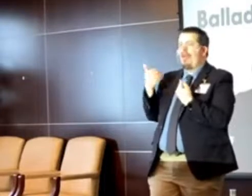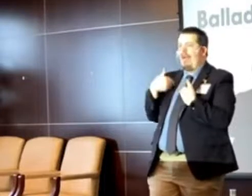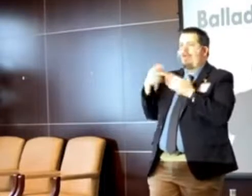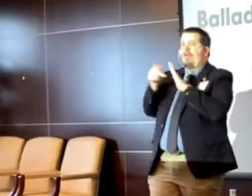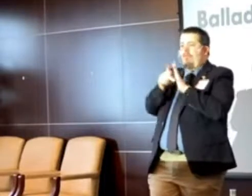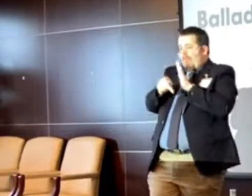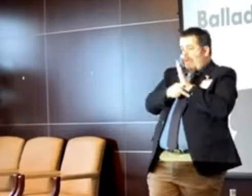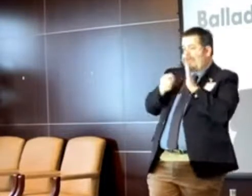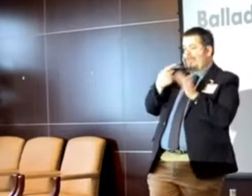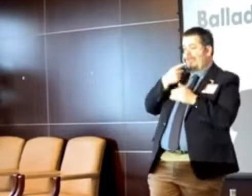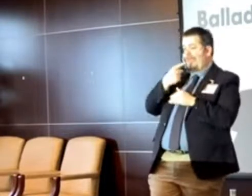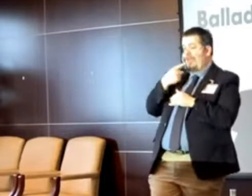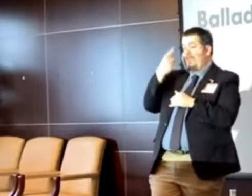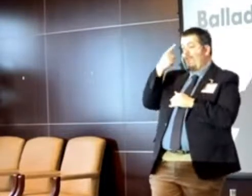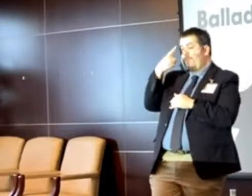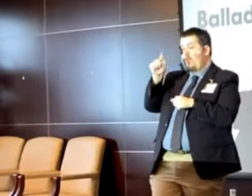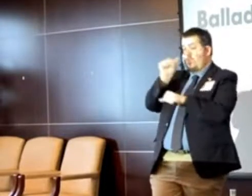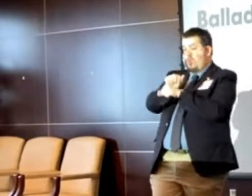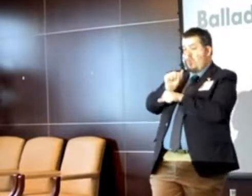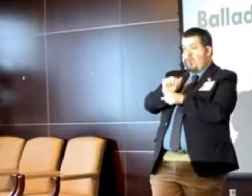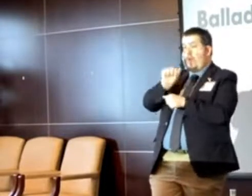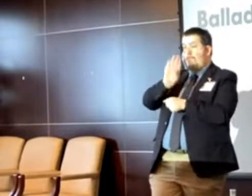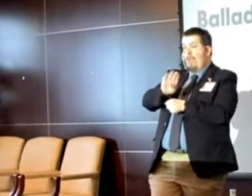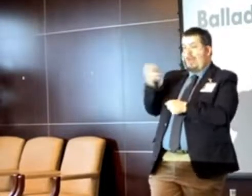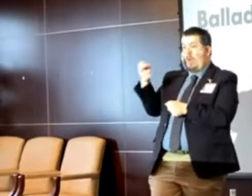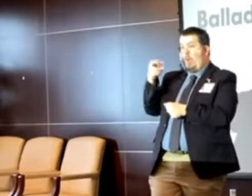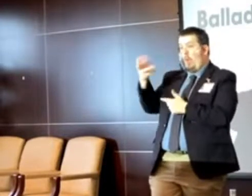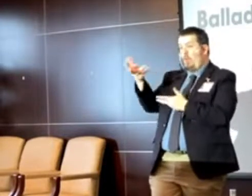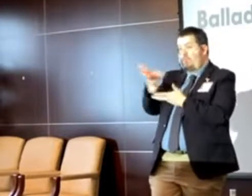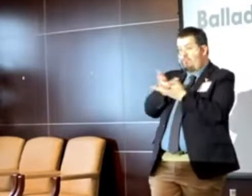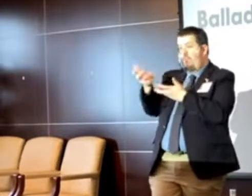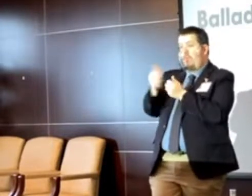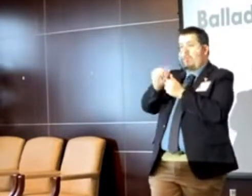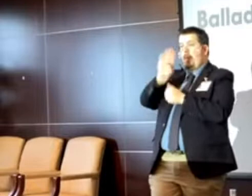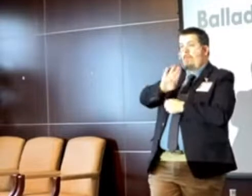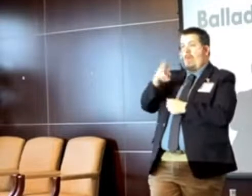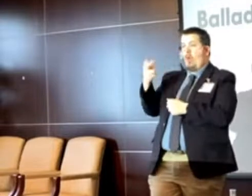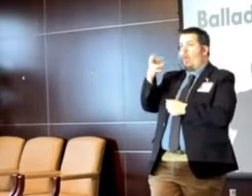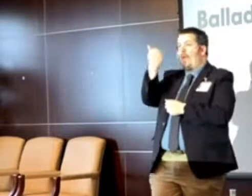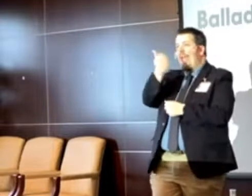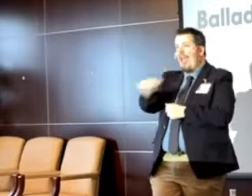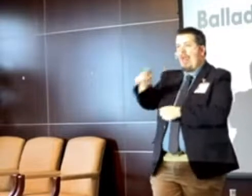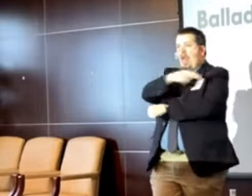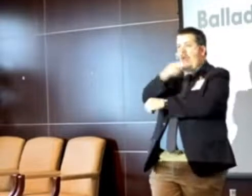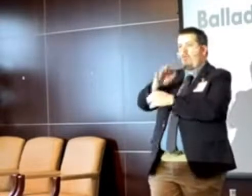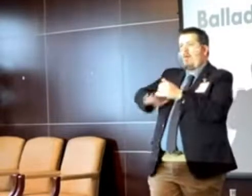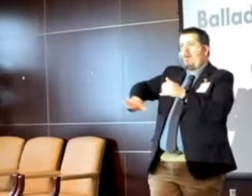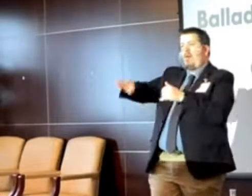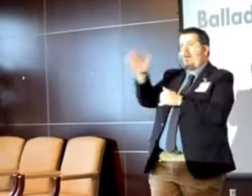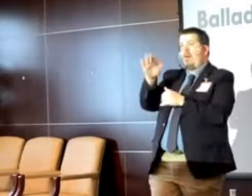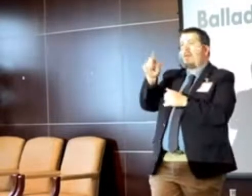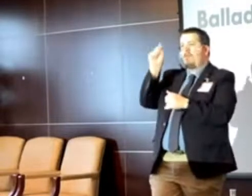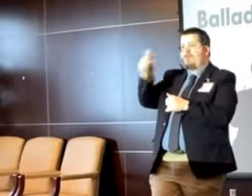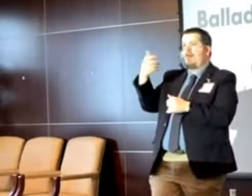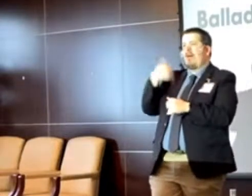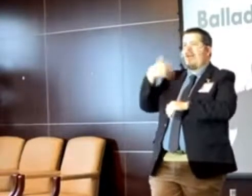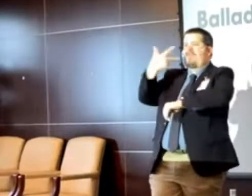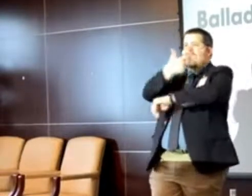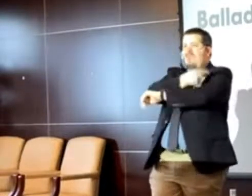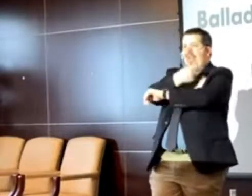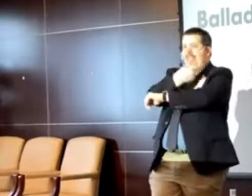that says, in order to work at Ballad or to interact with Ballad or any hospital in the country, you must be